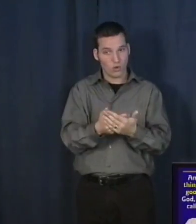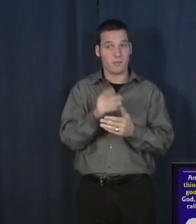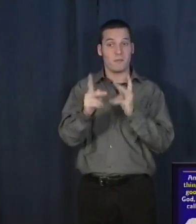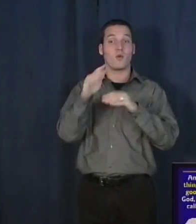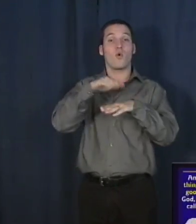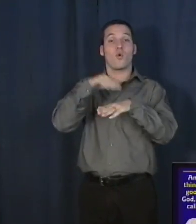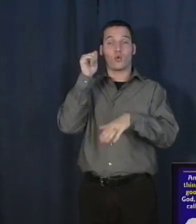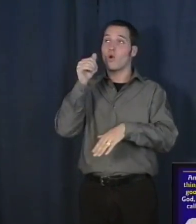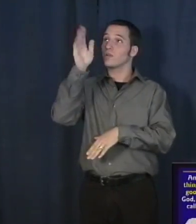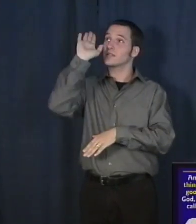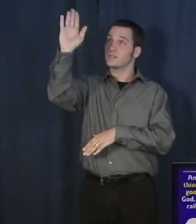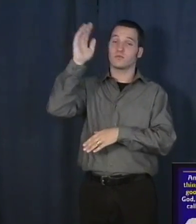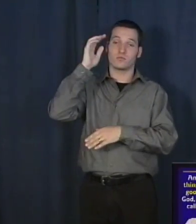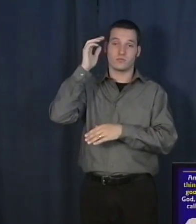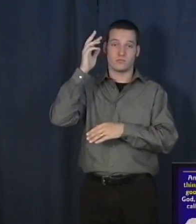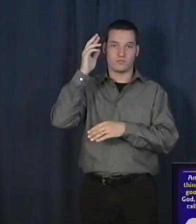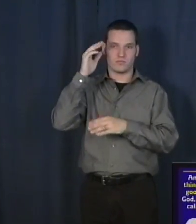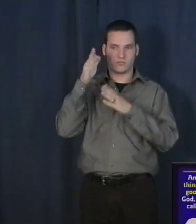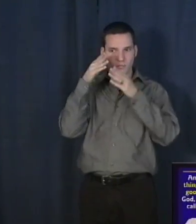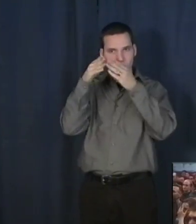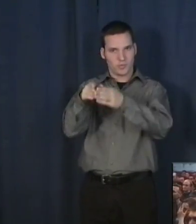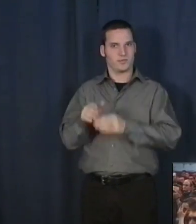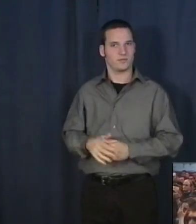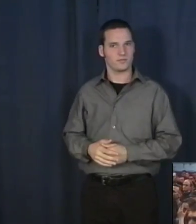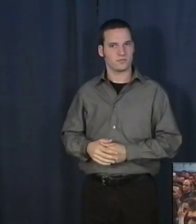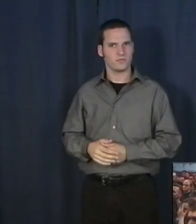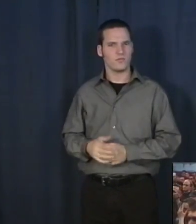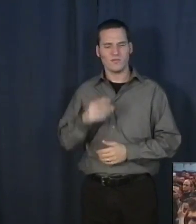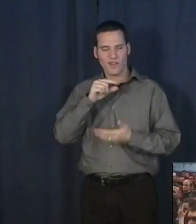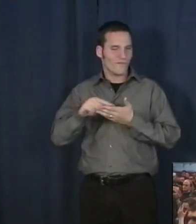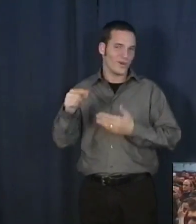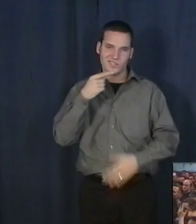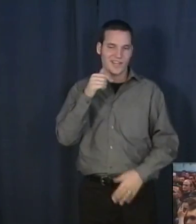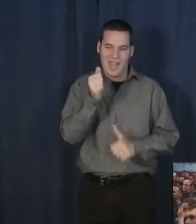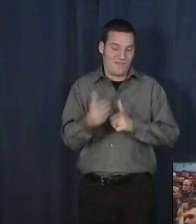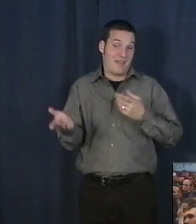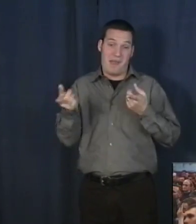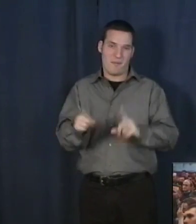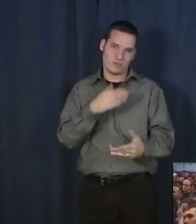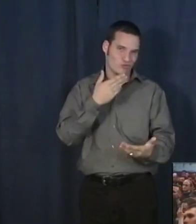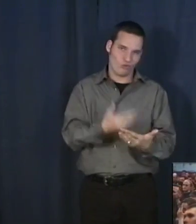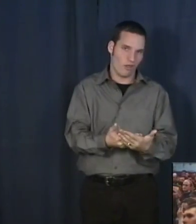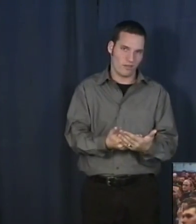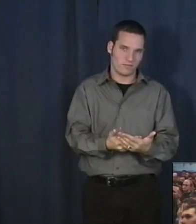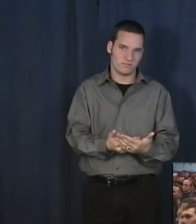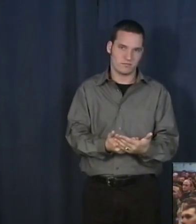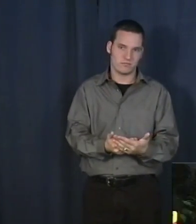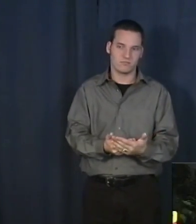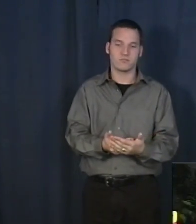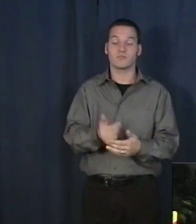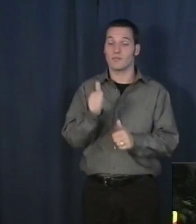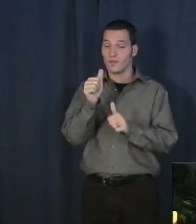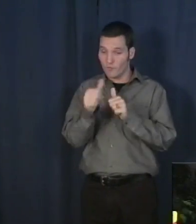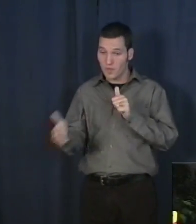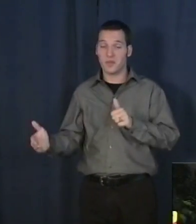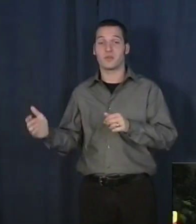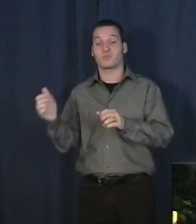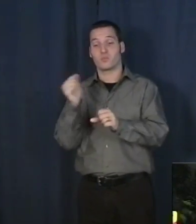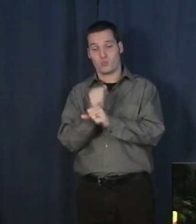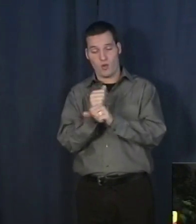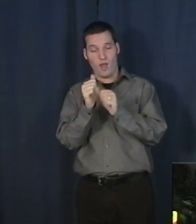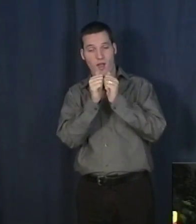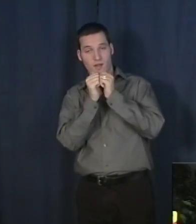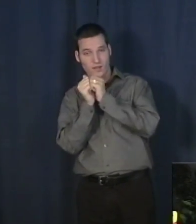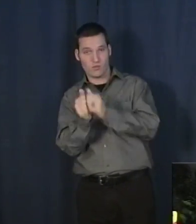them that are the called according to His purpose. Now, this verse does not say everything that happens is good. It says everything will